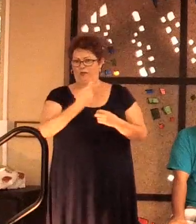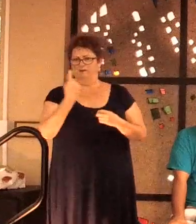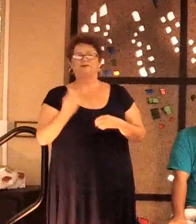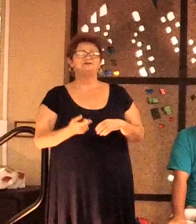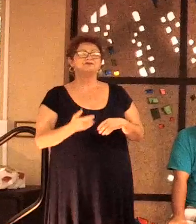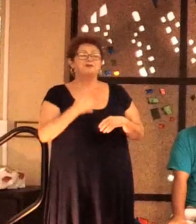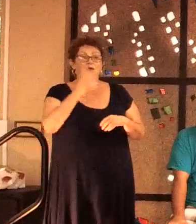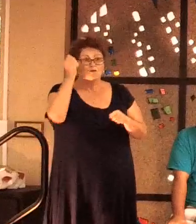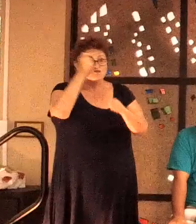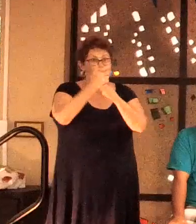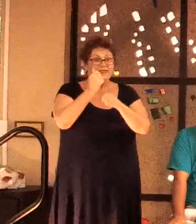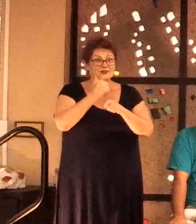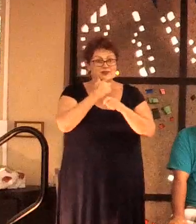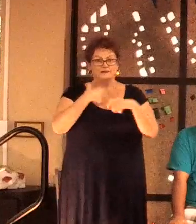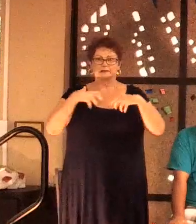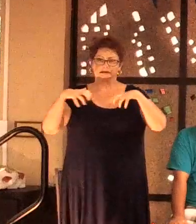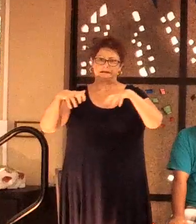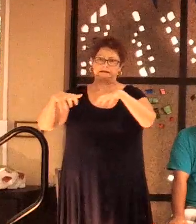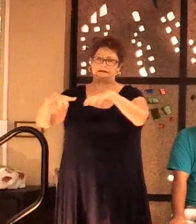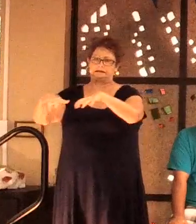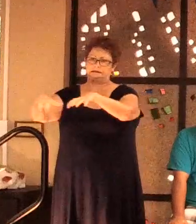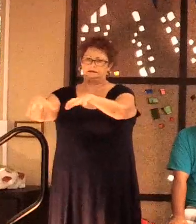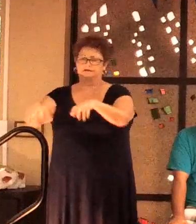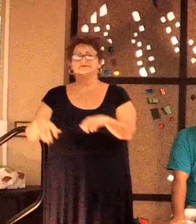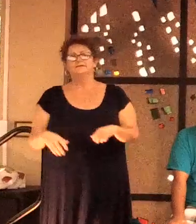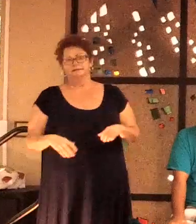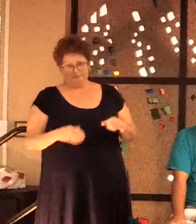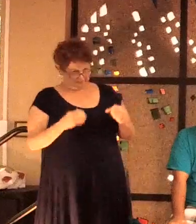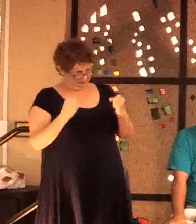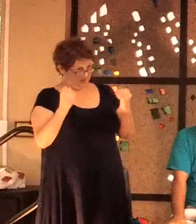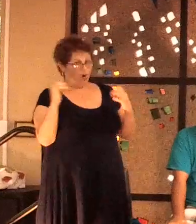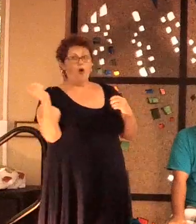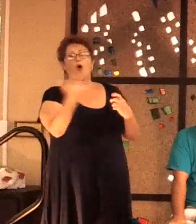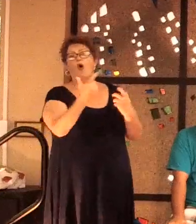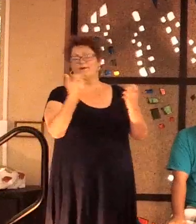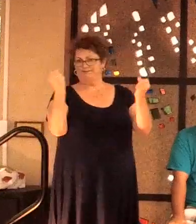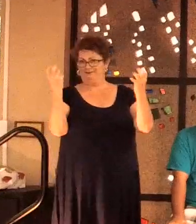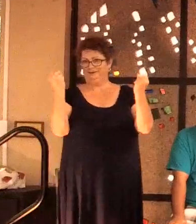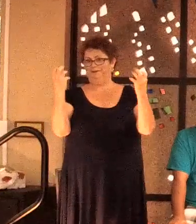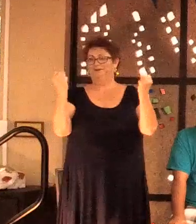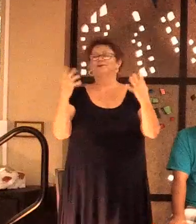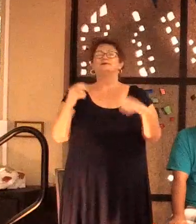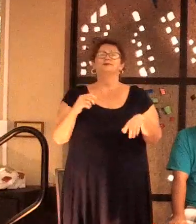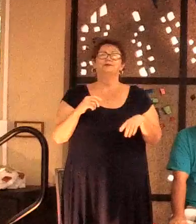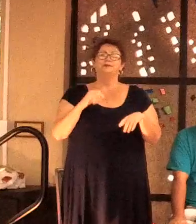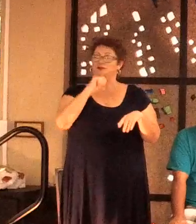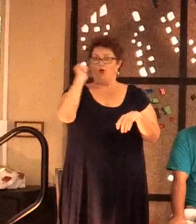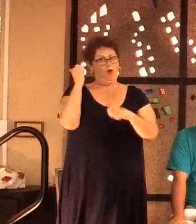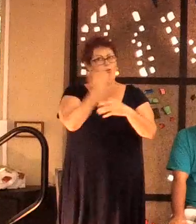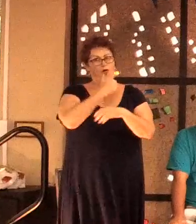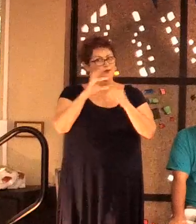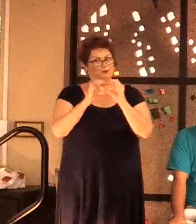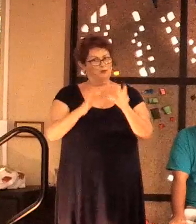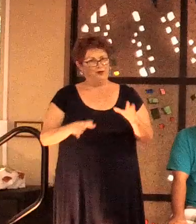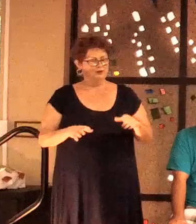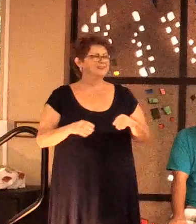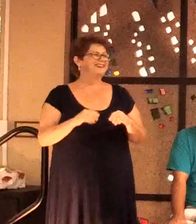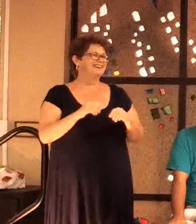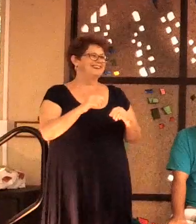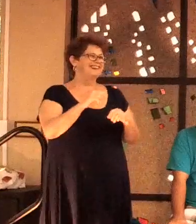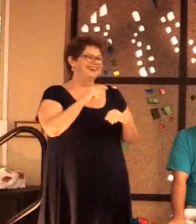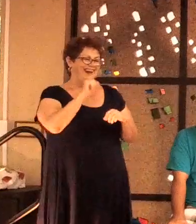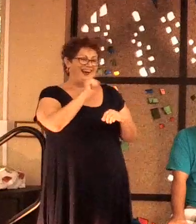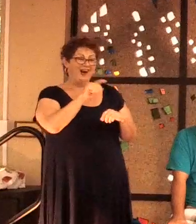Lots of deaf family around. My brothers and sisters, I had lots of them. All sign fluently. Not